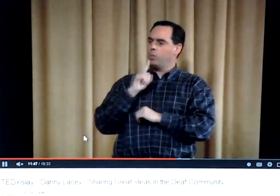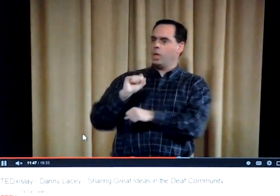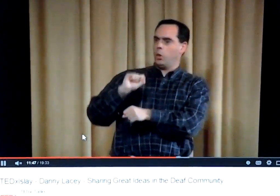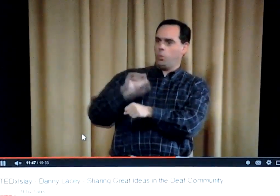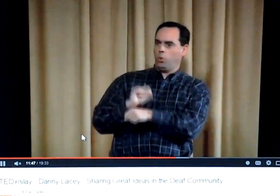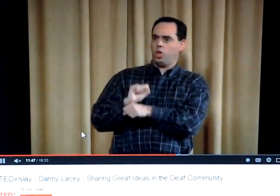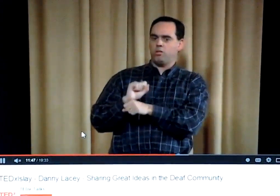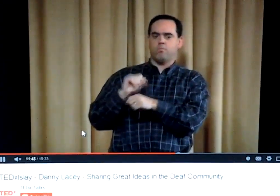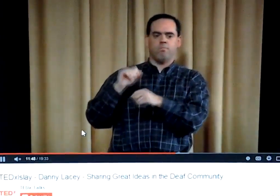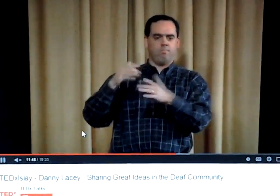physics,